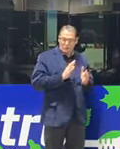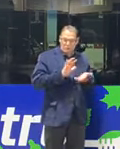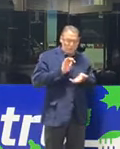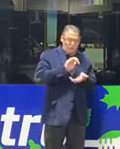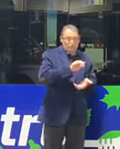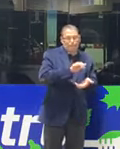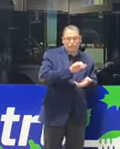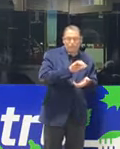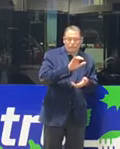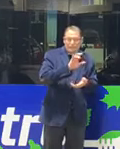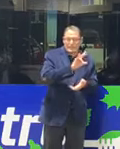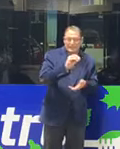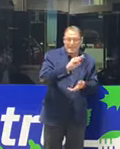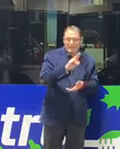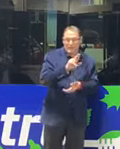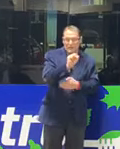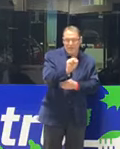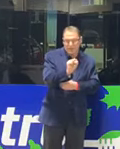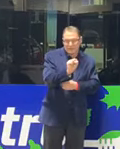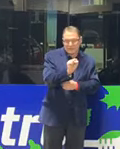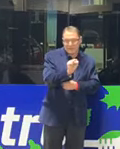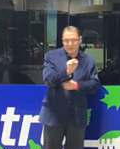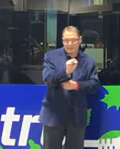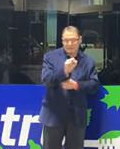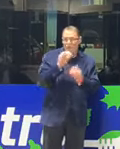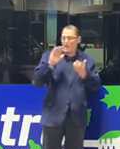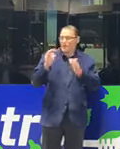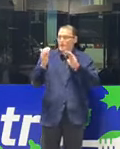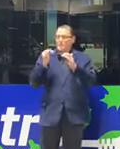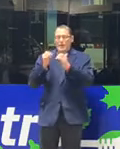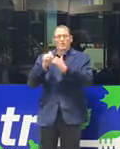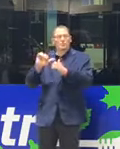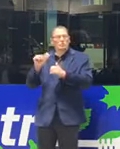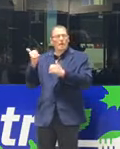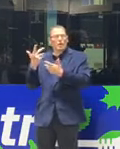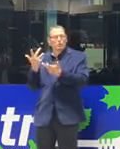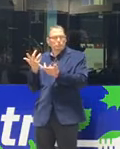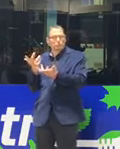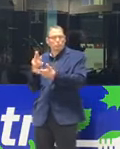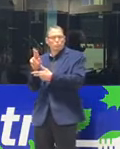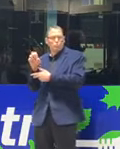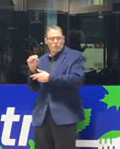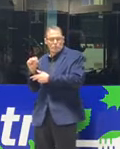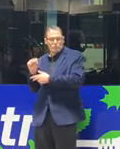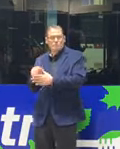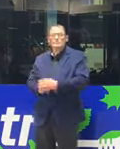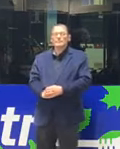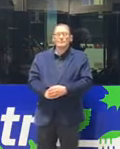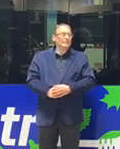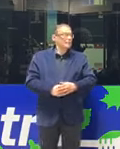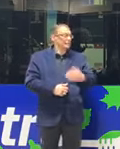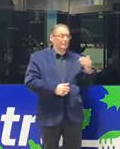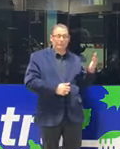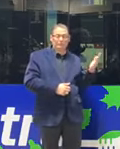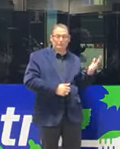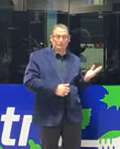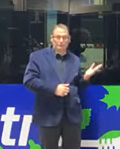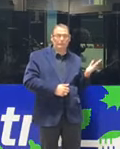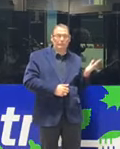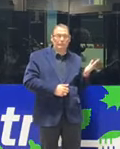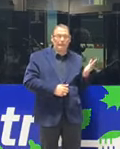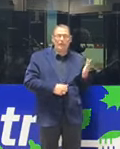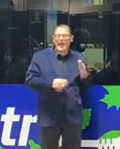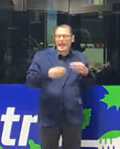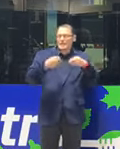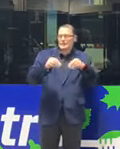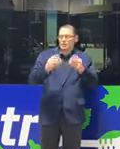and a compelling difference in what we're doing in the city. So I'd note that this vehicle behind us, it retails